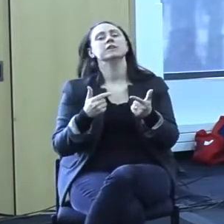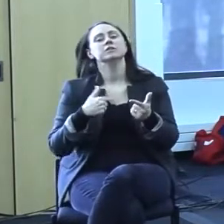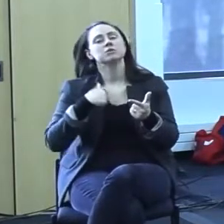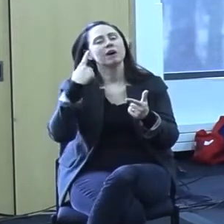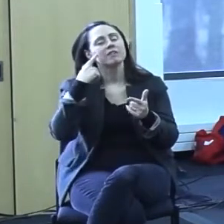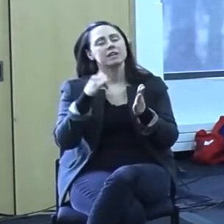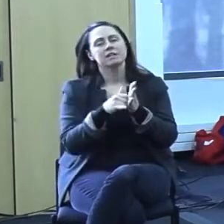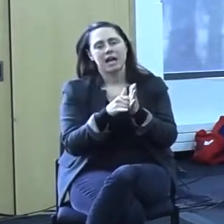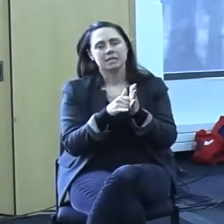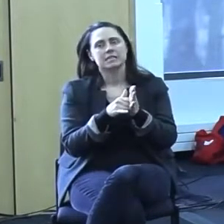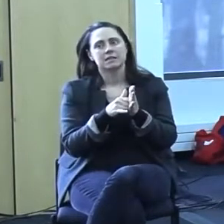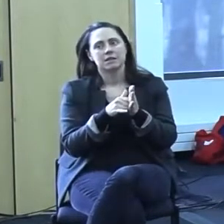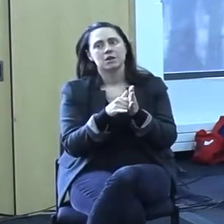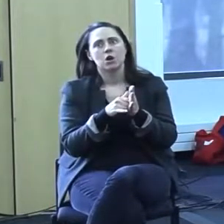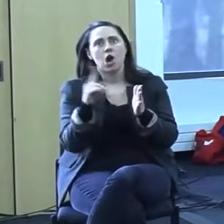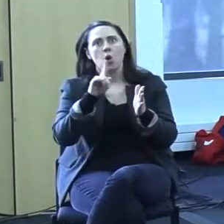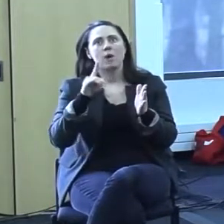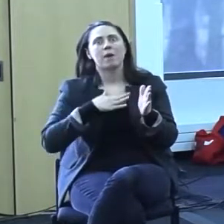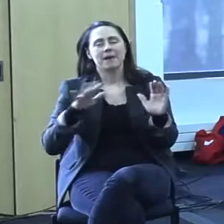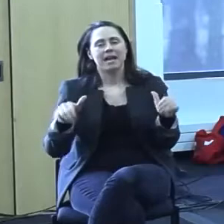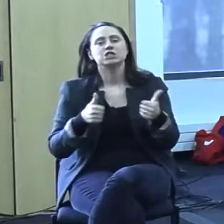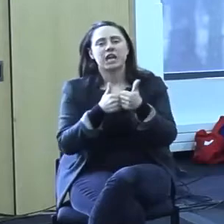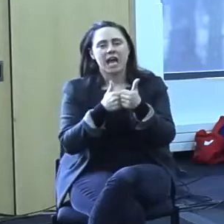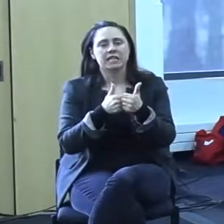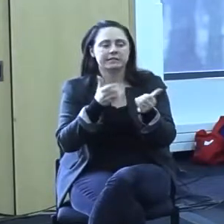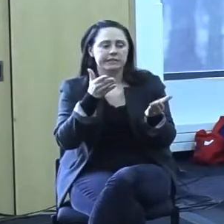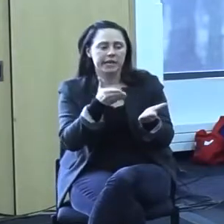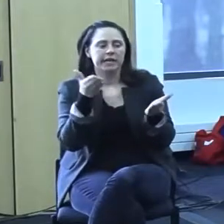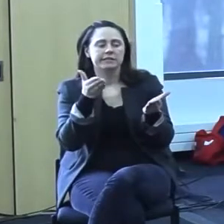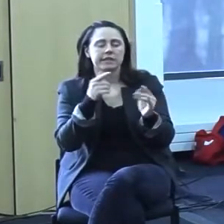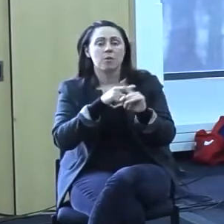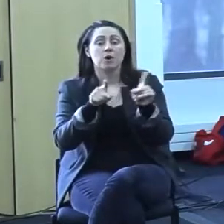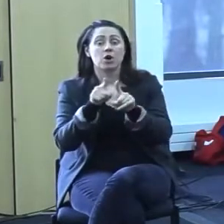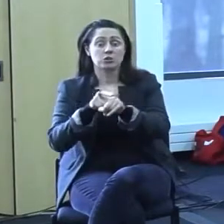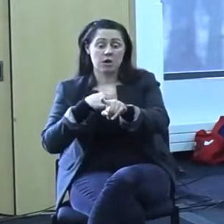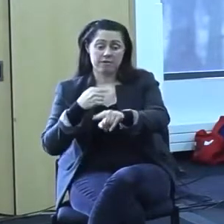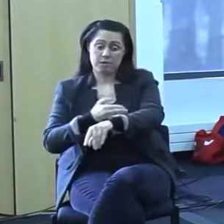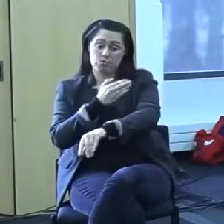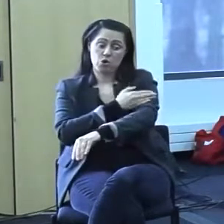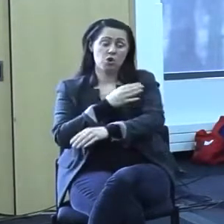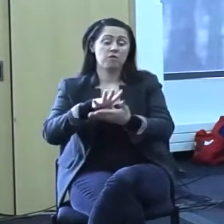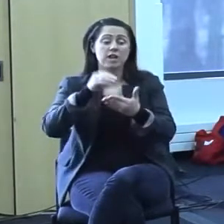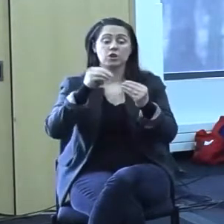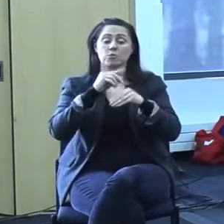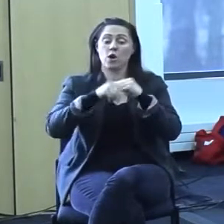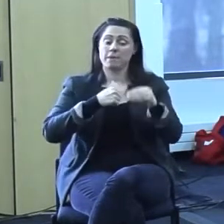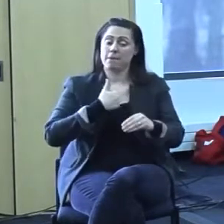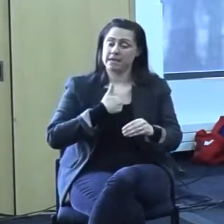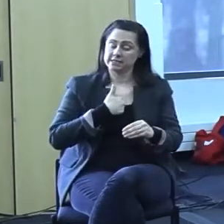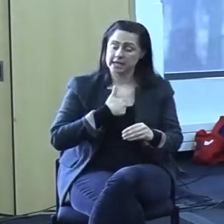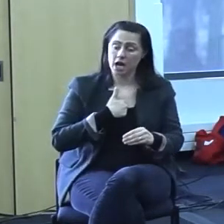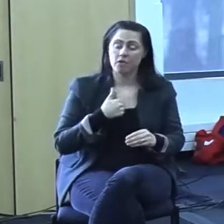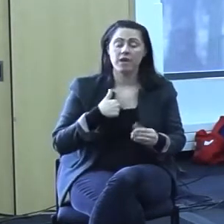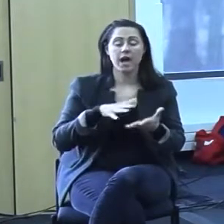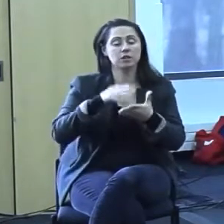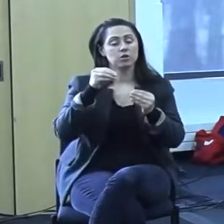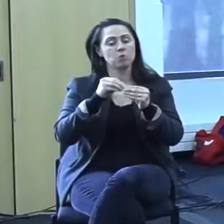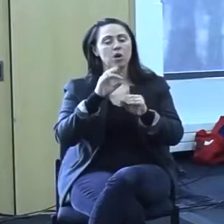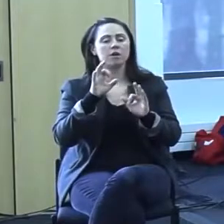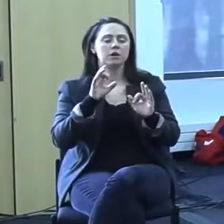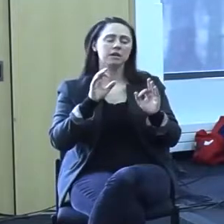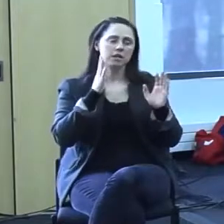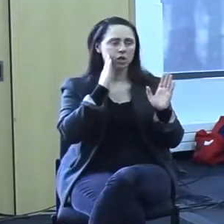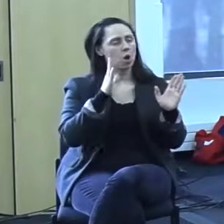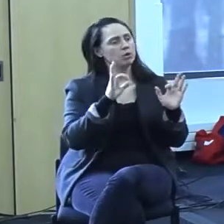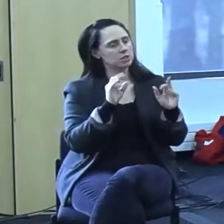I think that's like where my challenge is, but also like I've improved, I've learned more about myself, learned more about, okay, it's